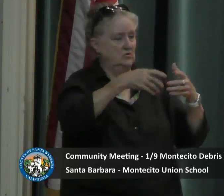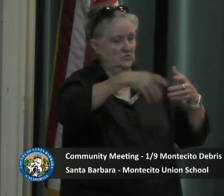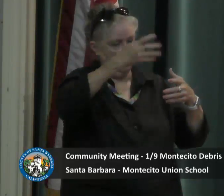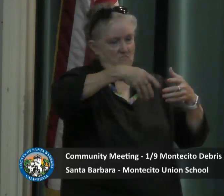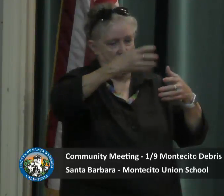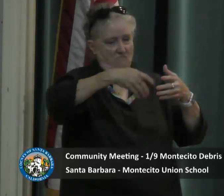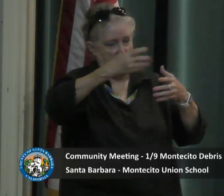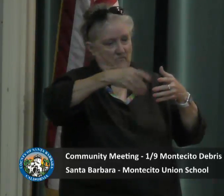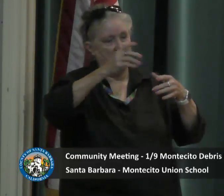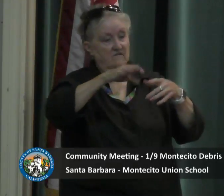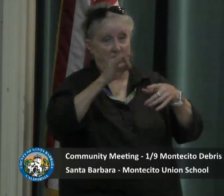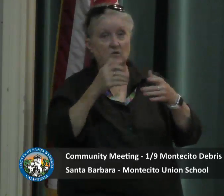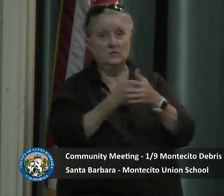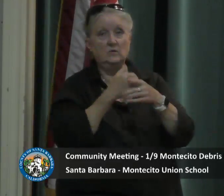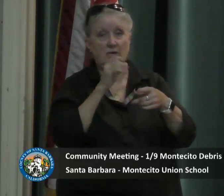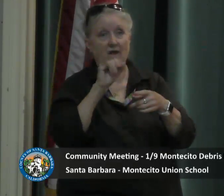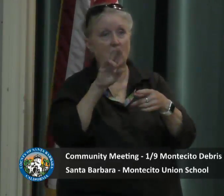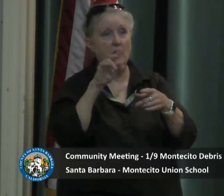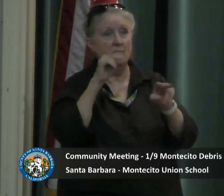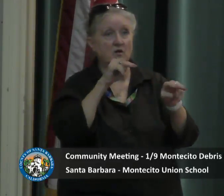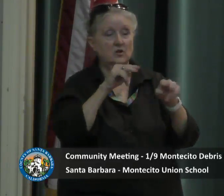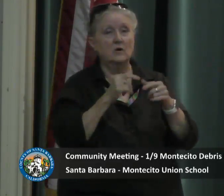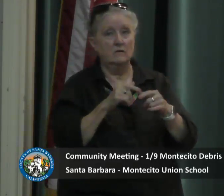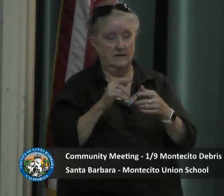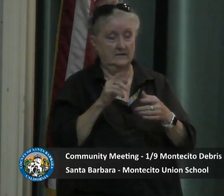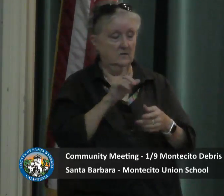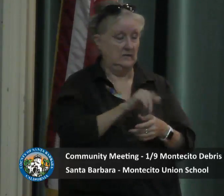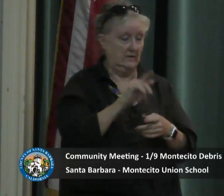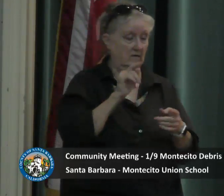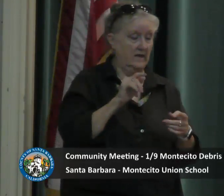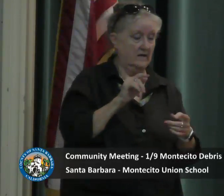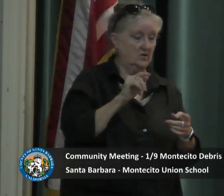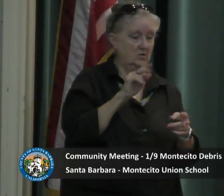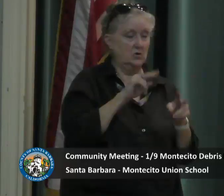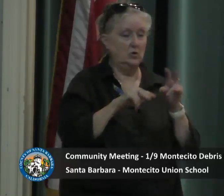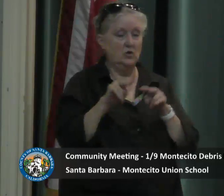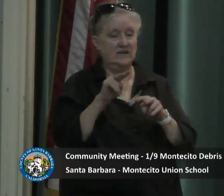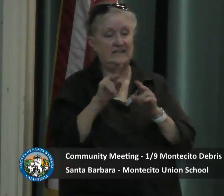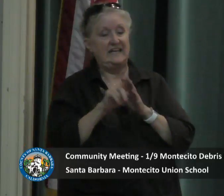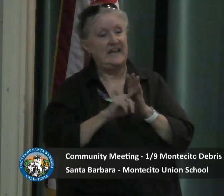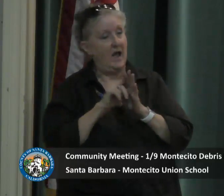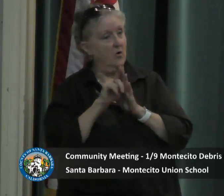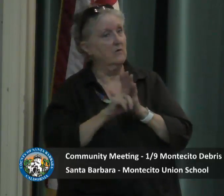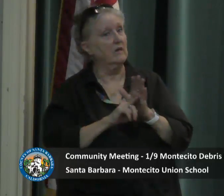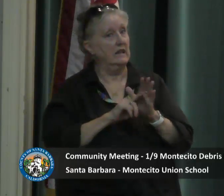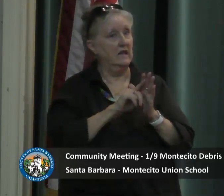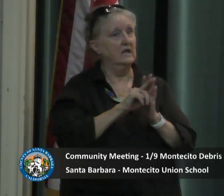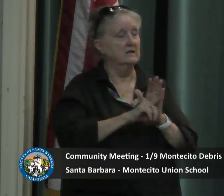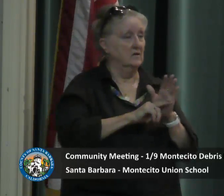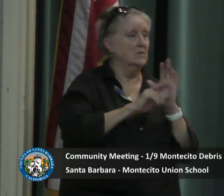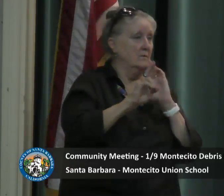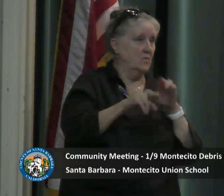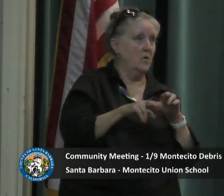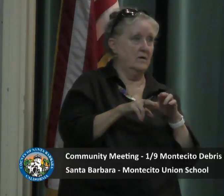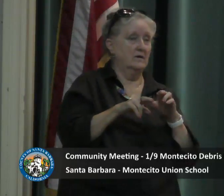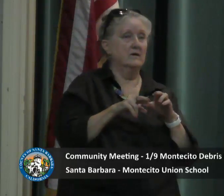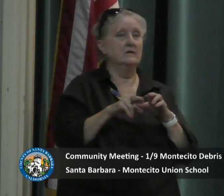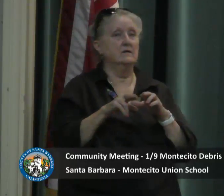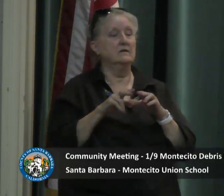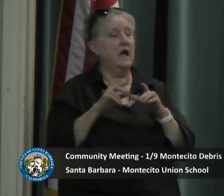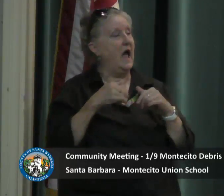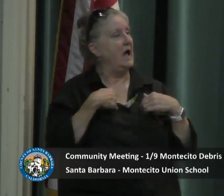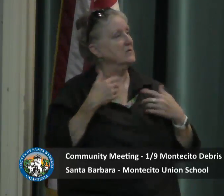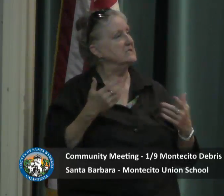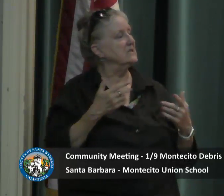monitor. You click on that link, and you can even look at an hourly report for every hour. I was out